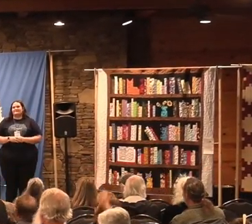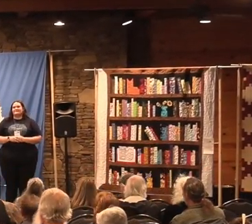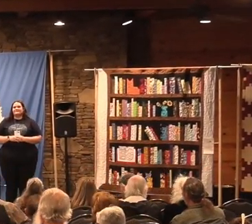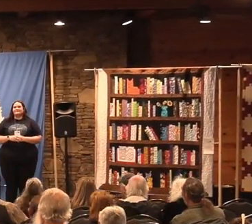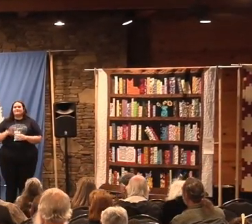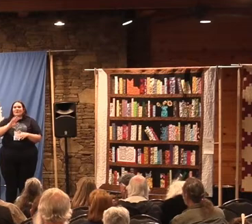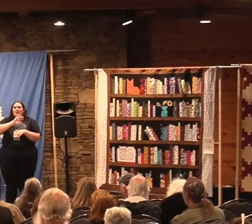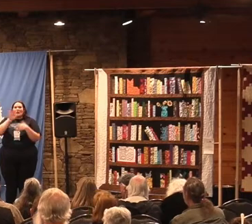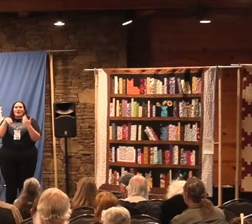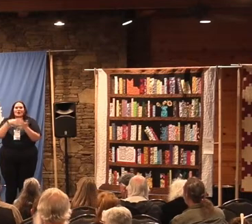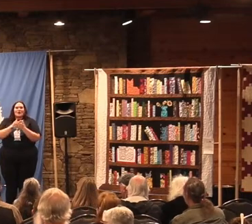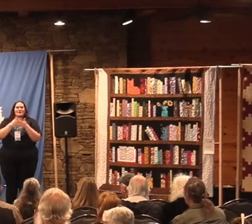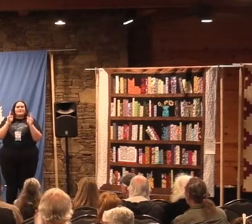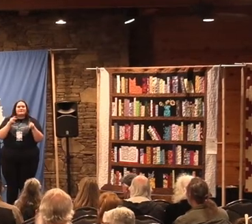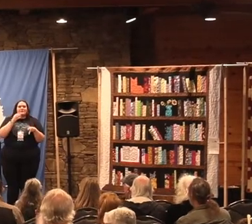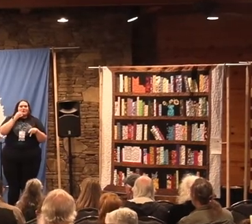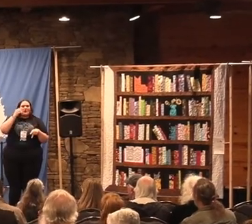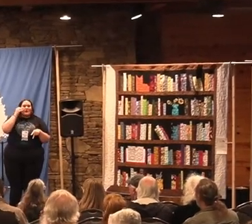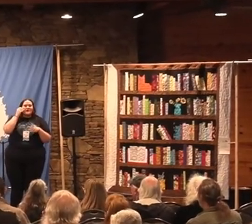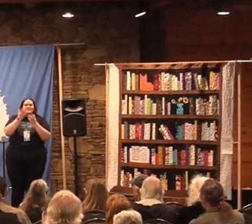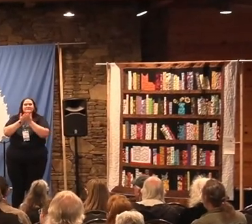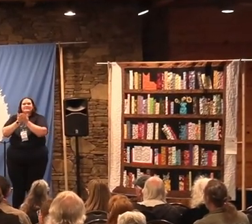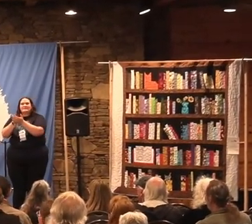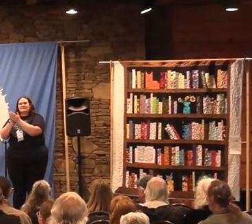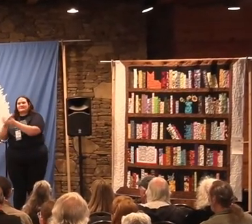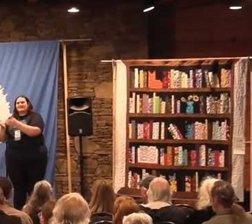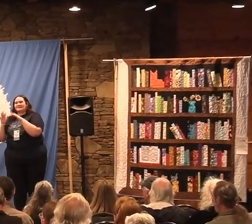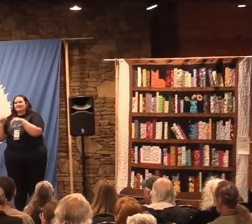Yay! All the folks at home and the ships at sea.